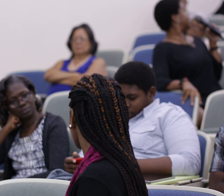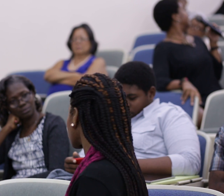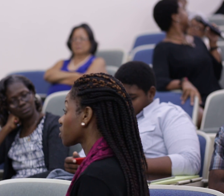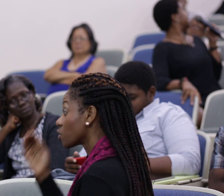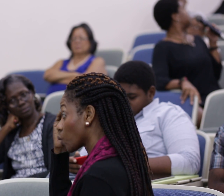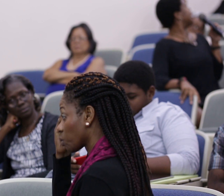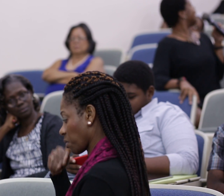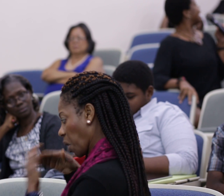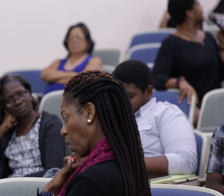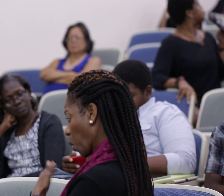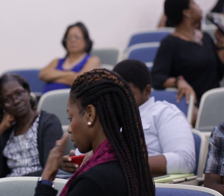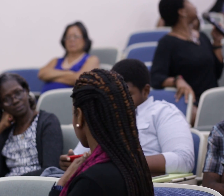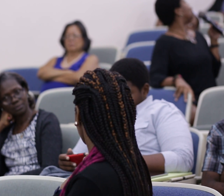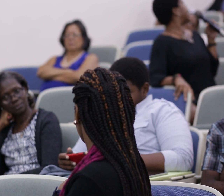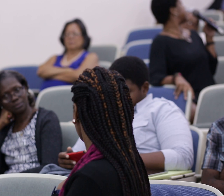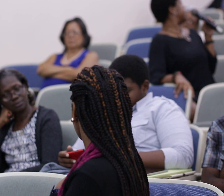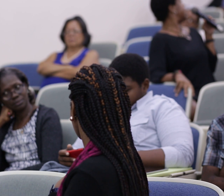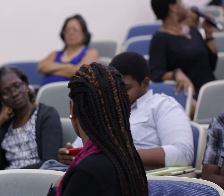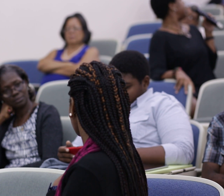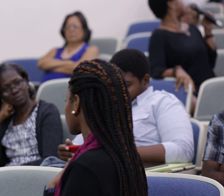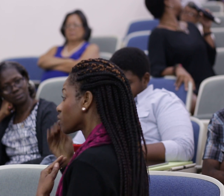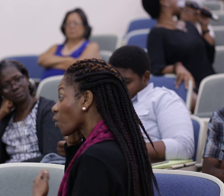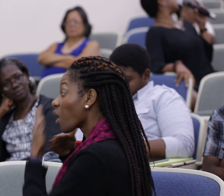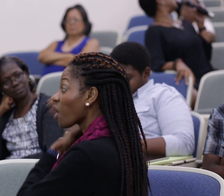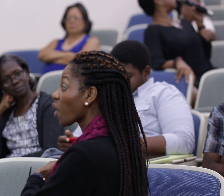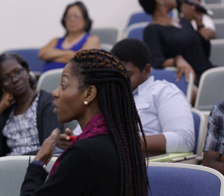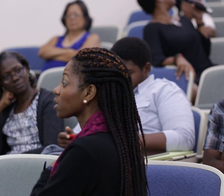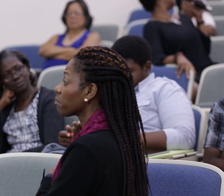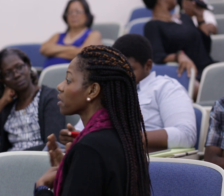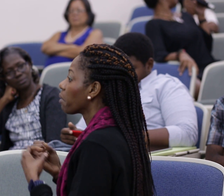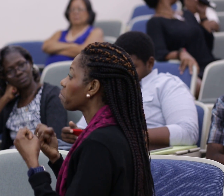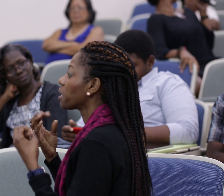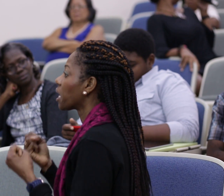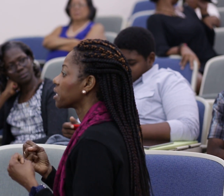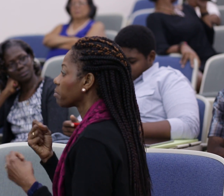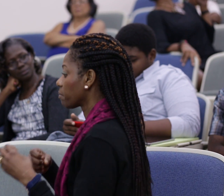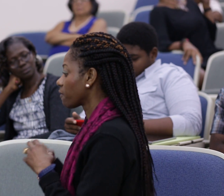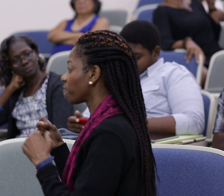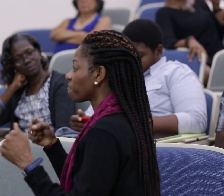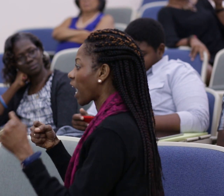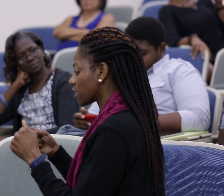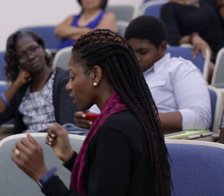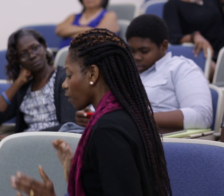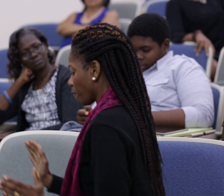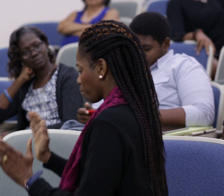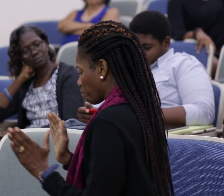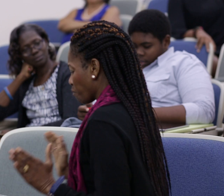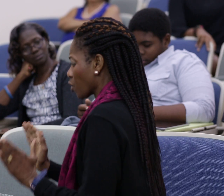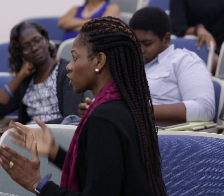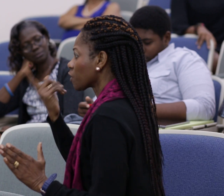the older, what I can say more mature heads can tell you that they have been at it since the 70s and the 80s and the 90s